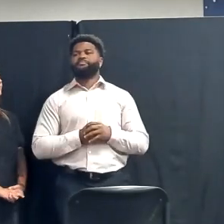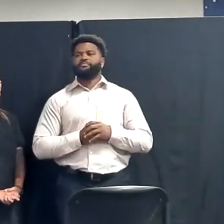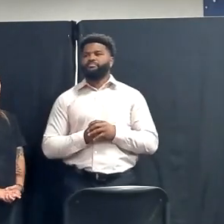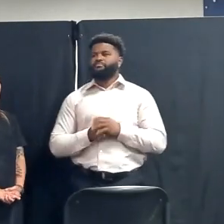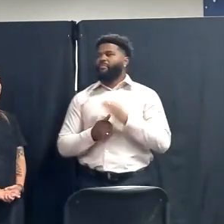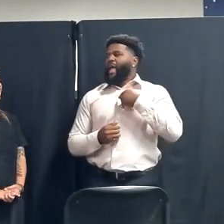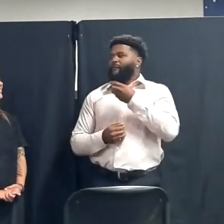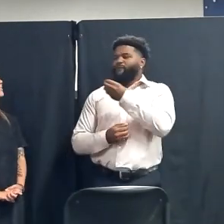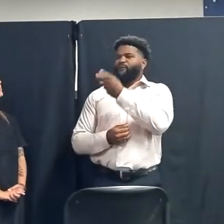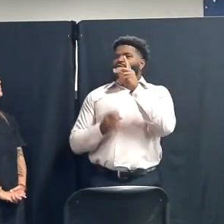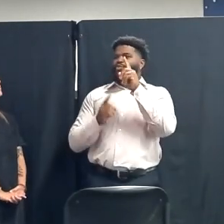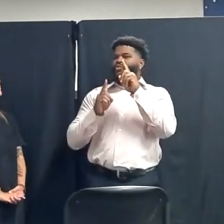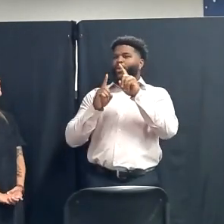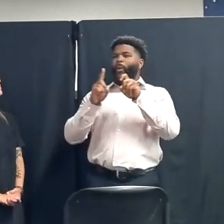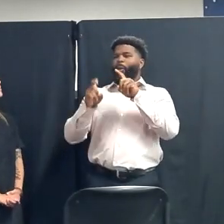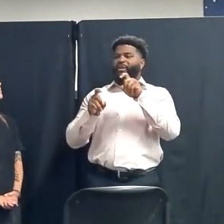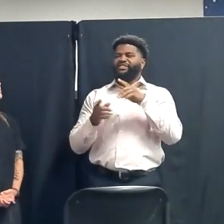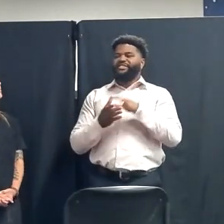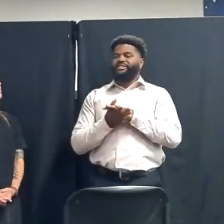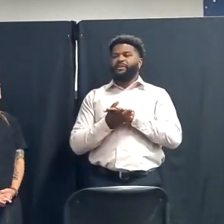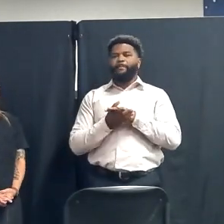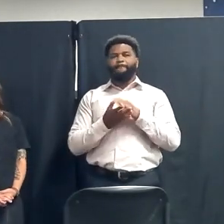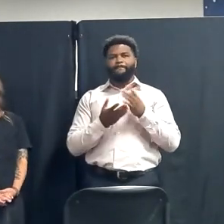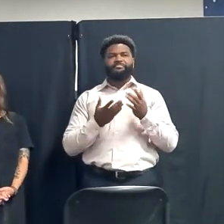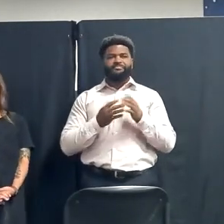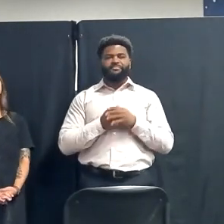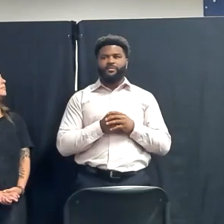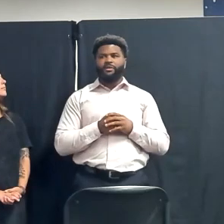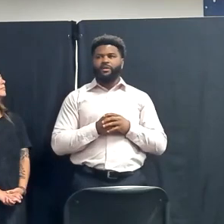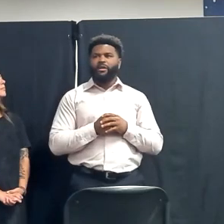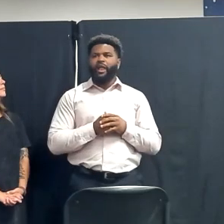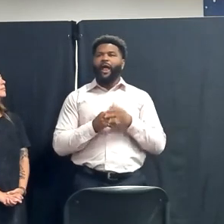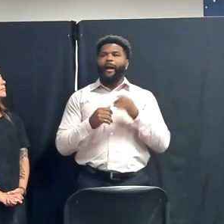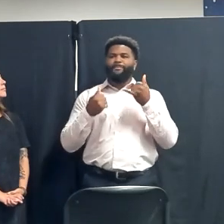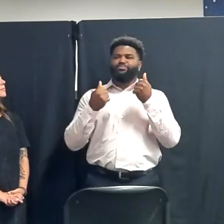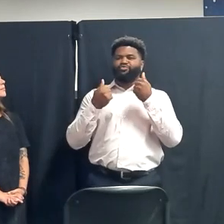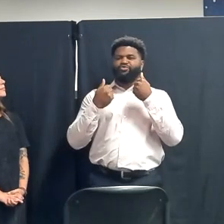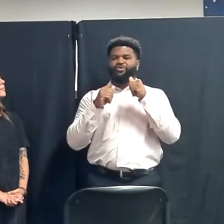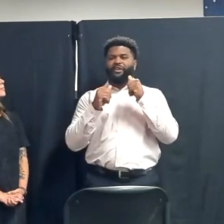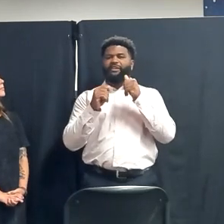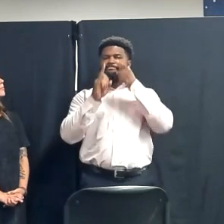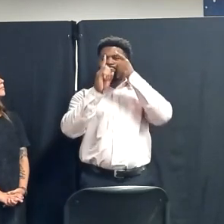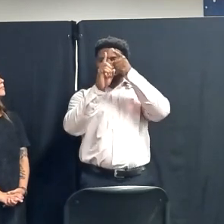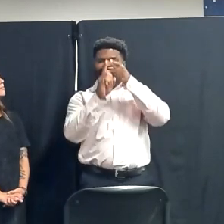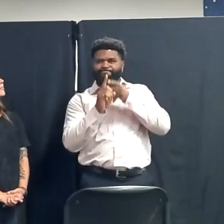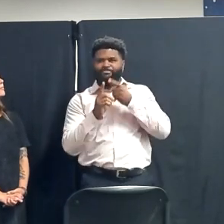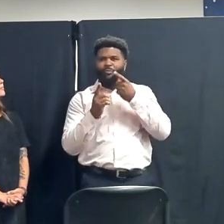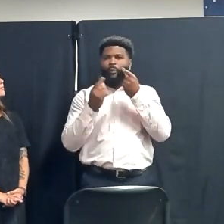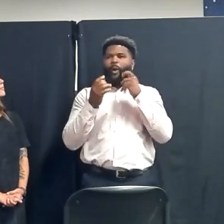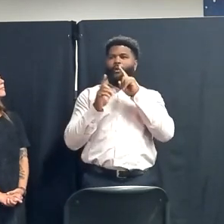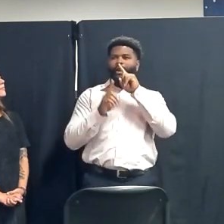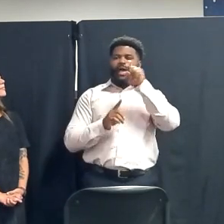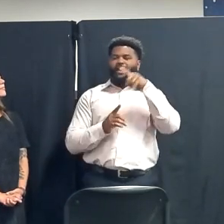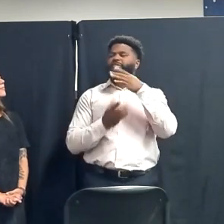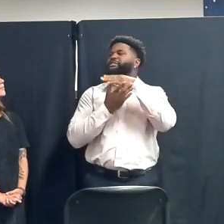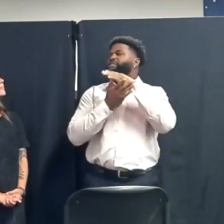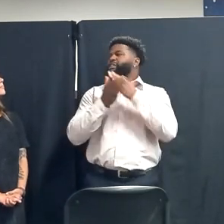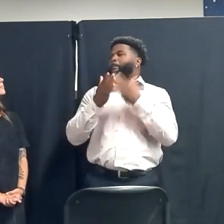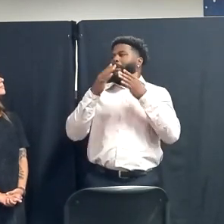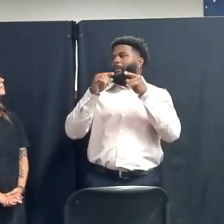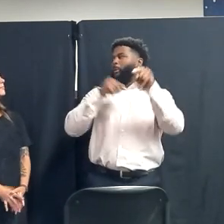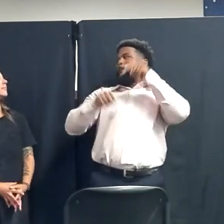I have a few questions. I've been trying to synthesize all this, and some of this will go